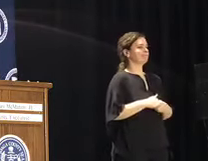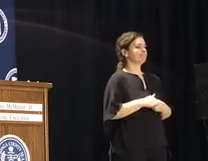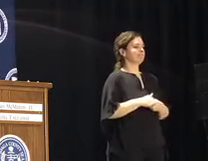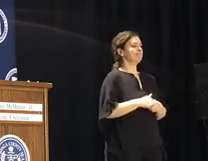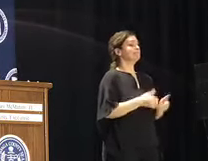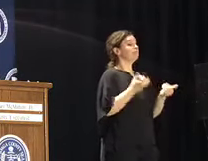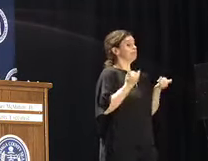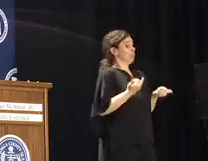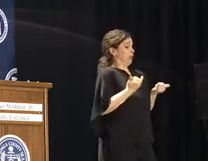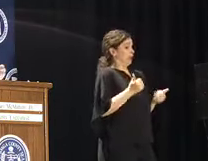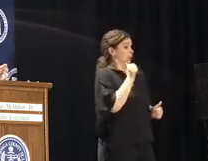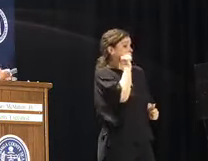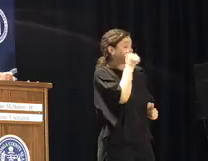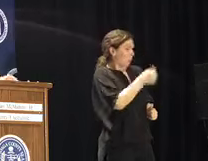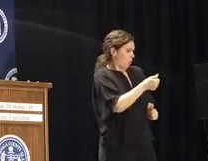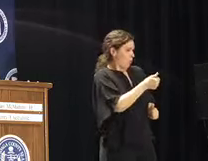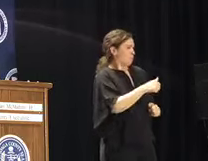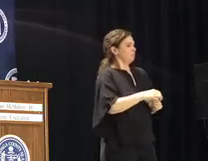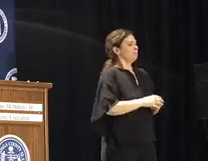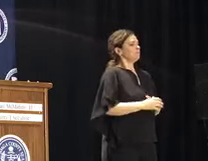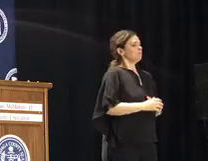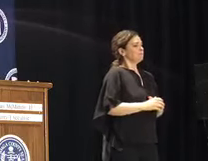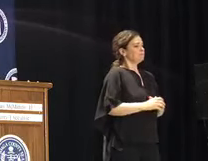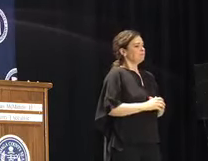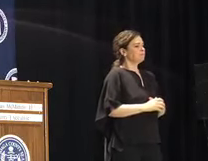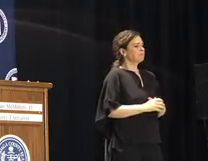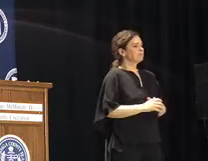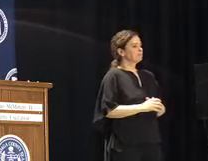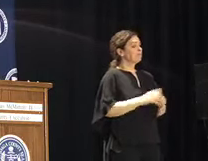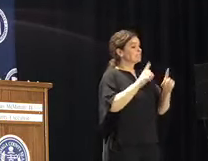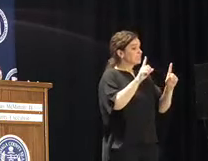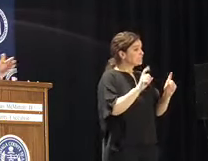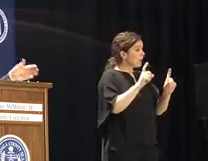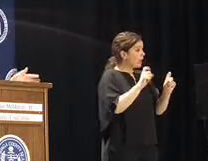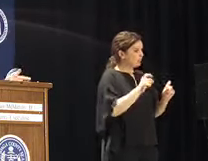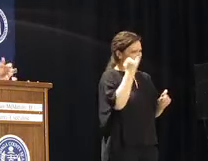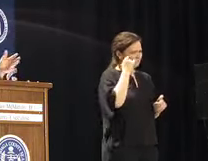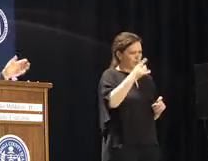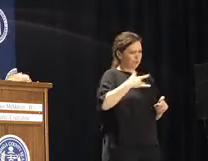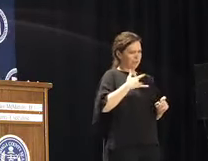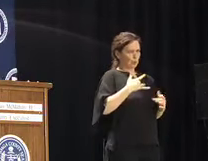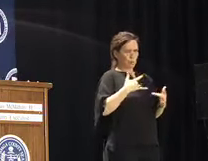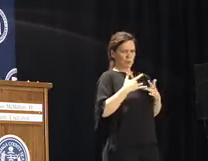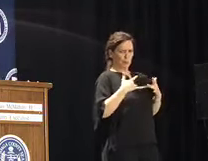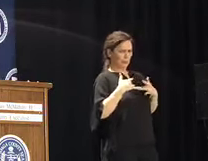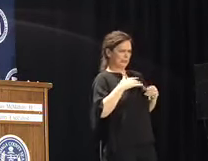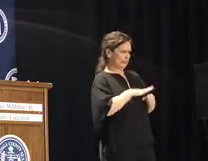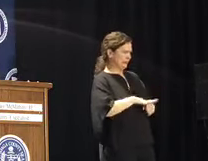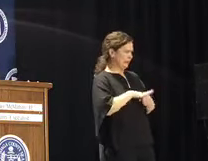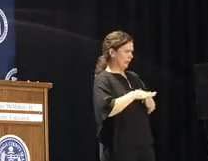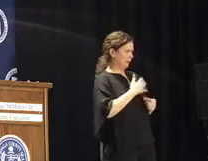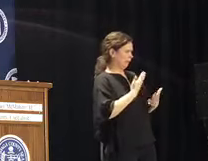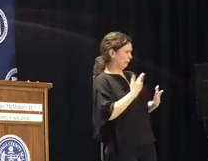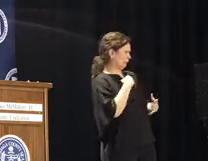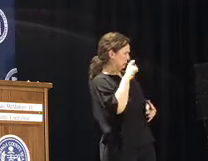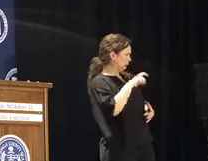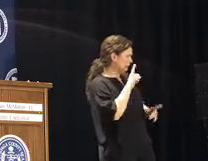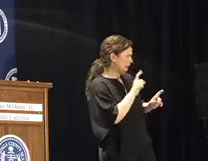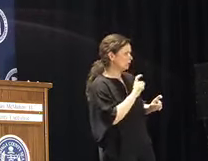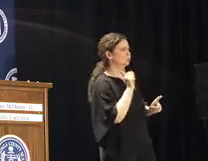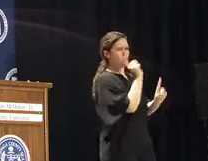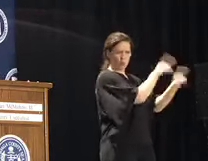the offer is today, you can come back to the Triage testing site at the Syracuse Community Health Center and get tested again, if that makes you more comfortable.